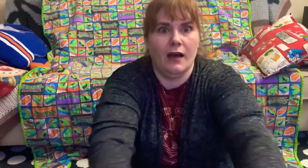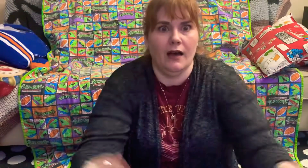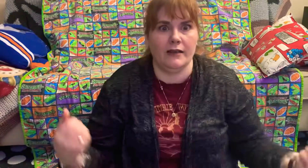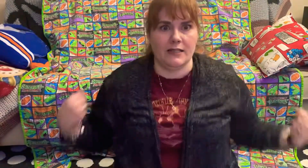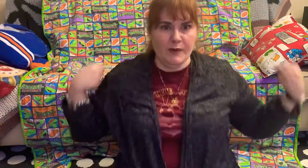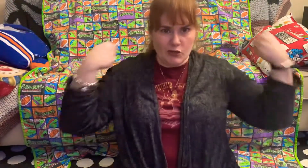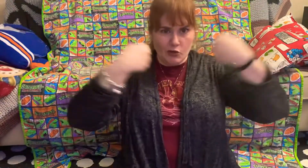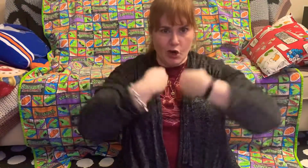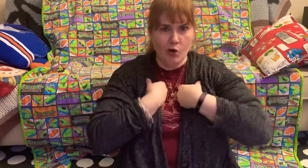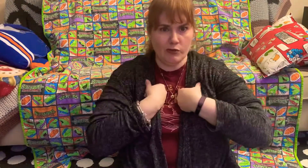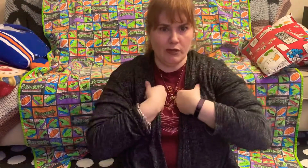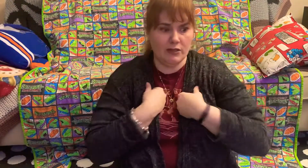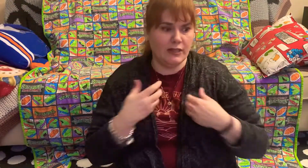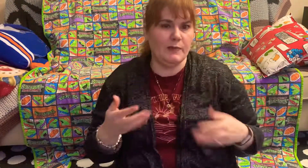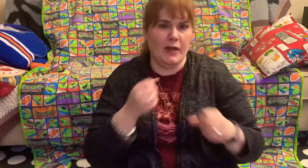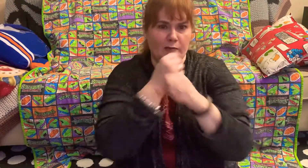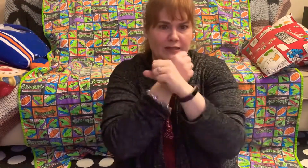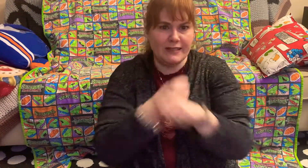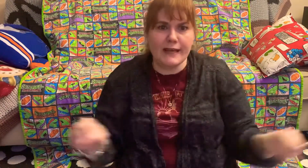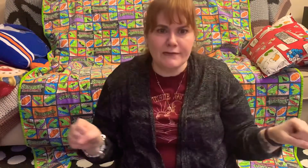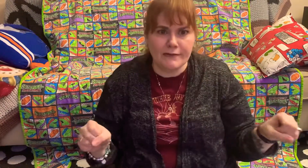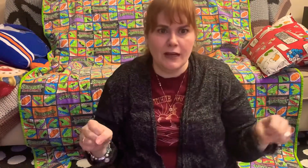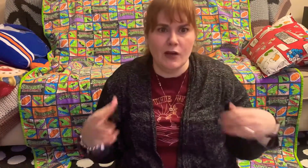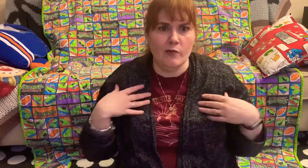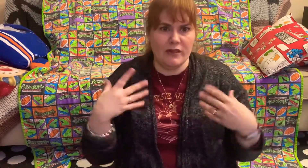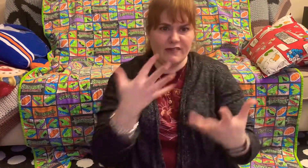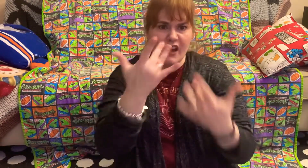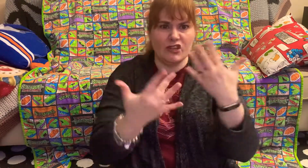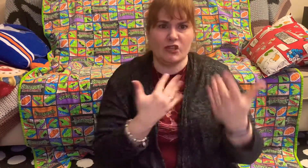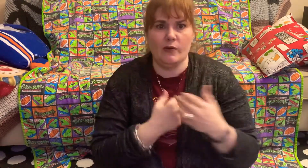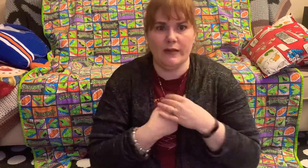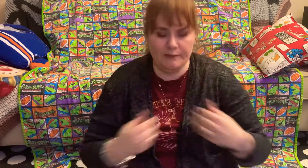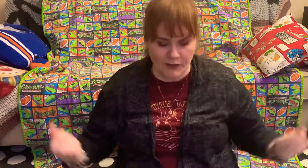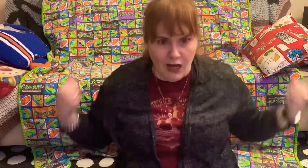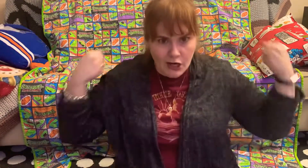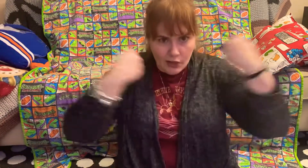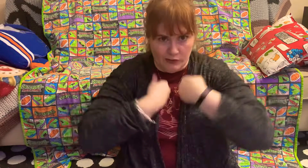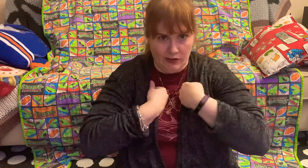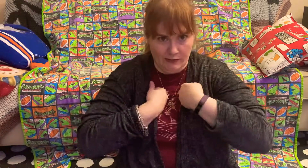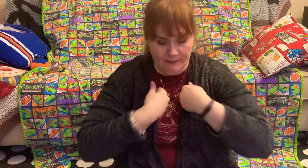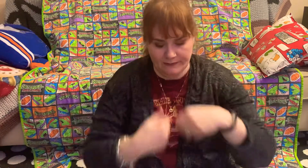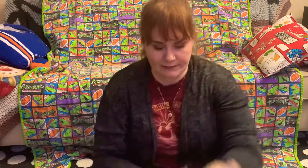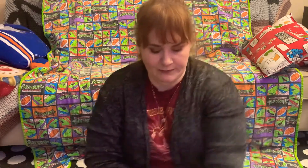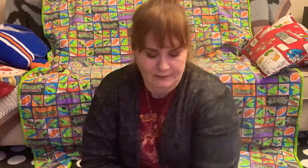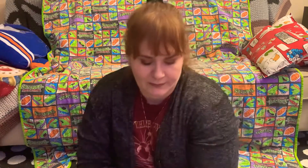A special coat to keep him safe when the fire's going. A coat.